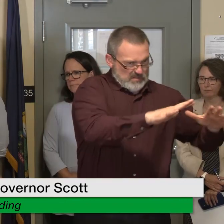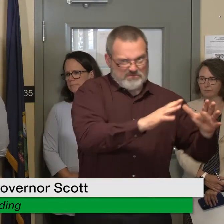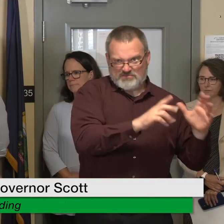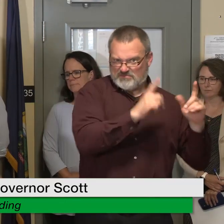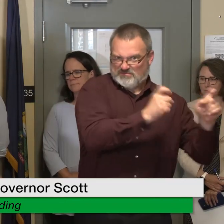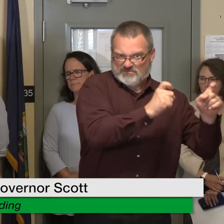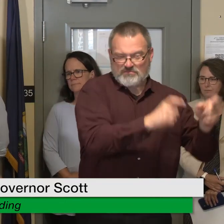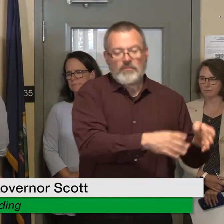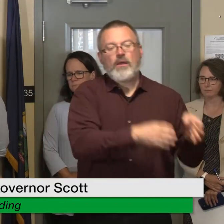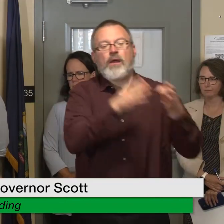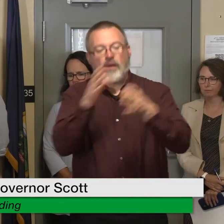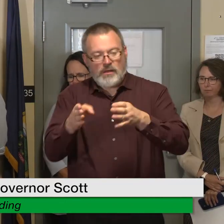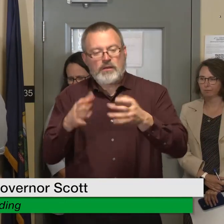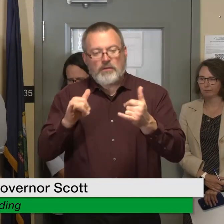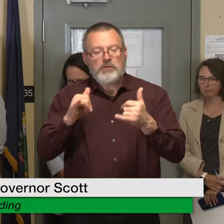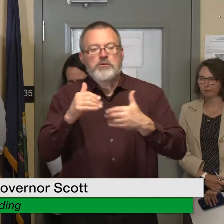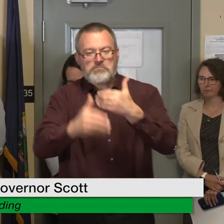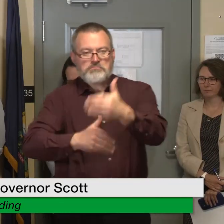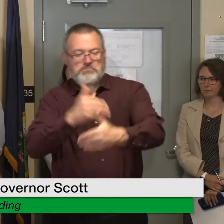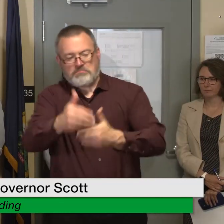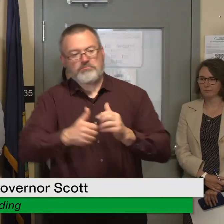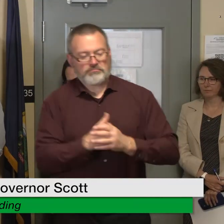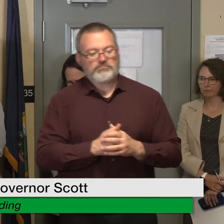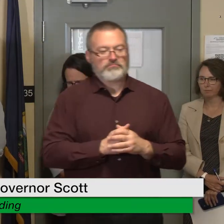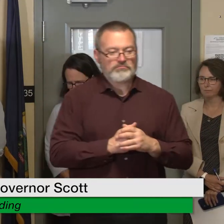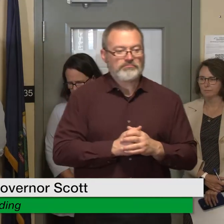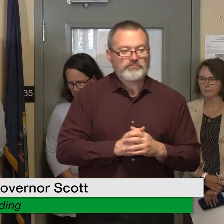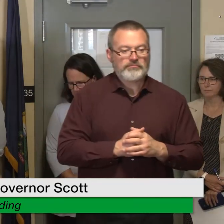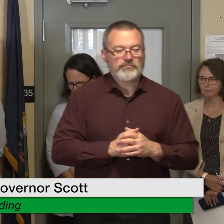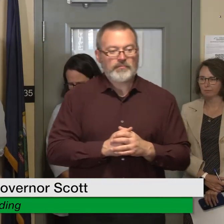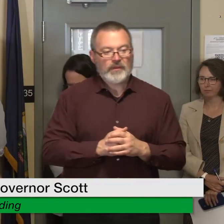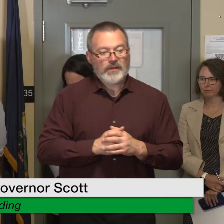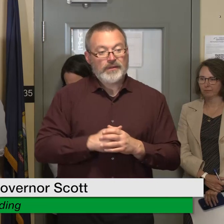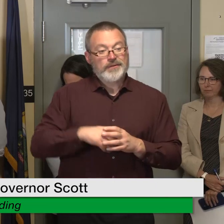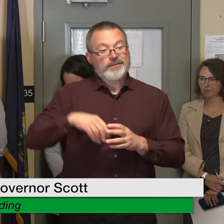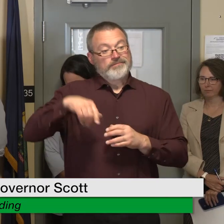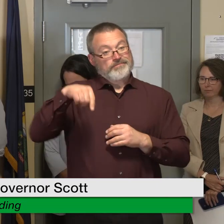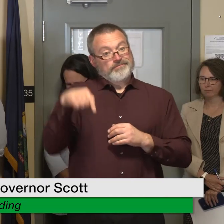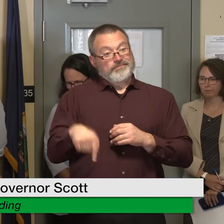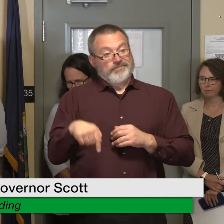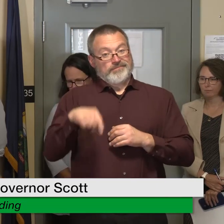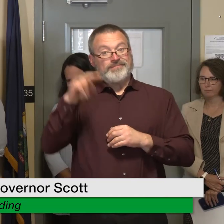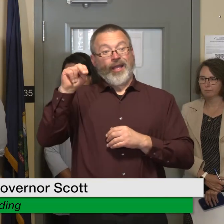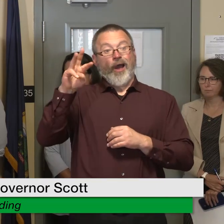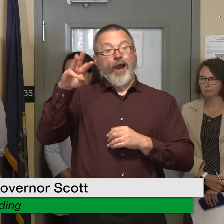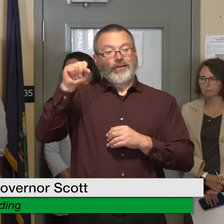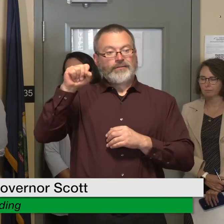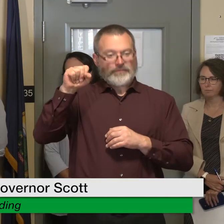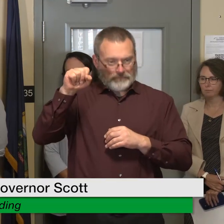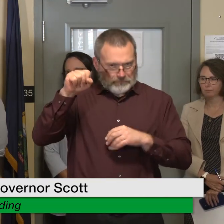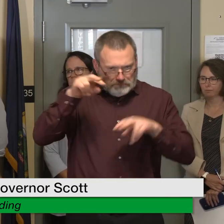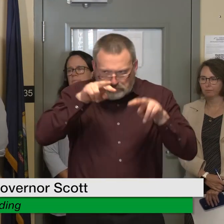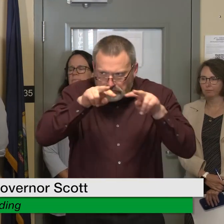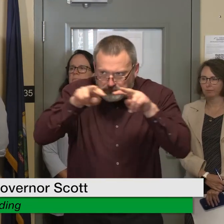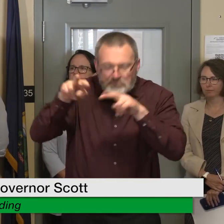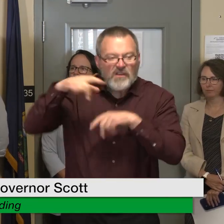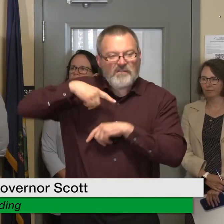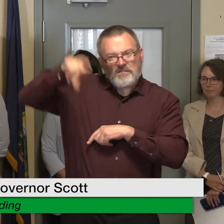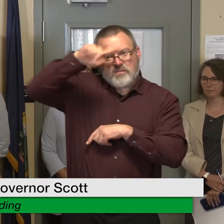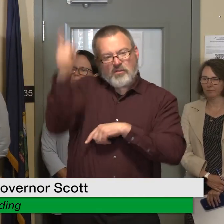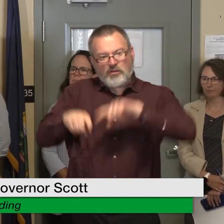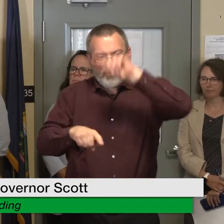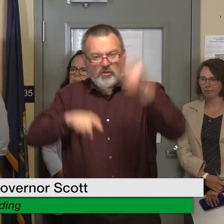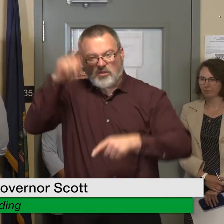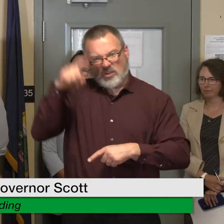come along. The National Weather Service is carefully monitoring several thunderstorms predicted for late Thursday into